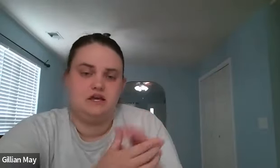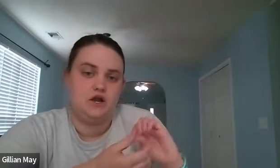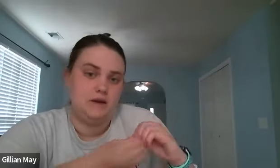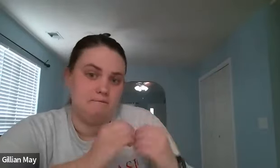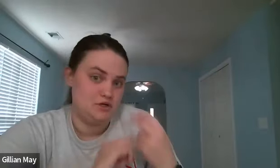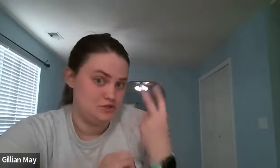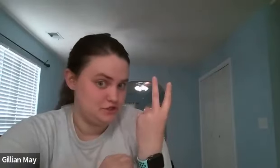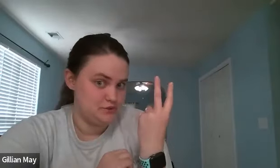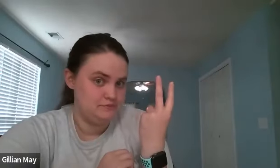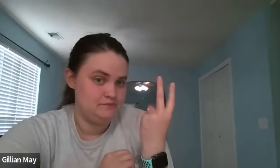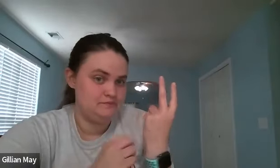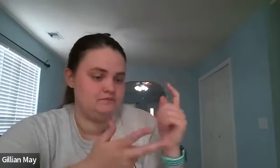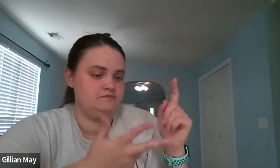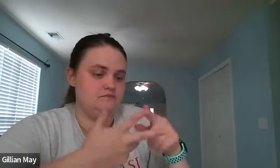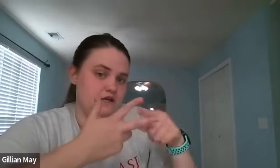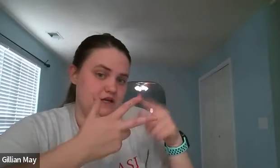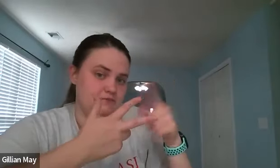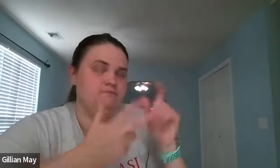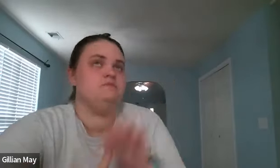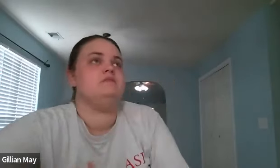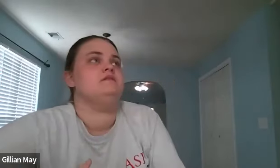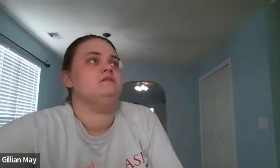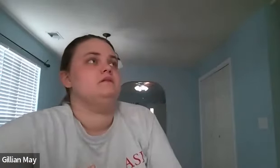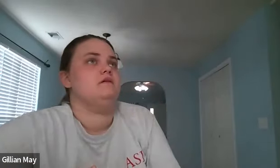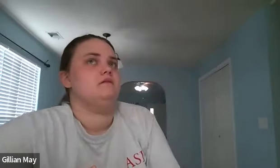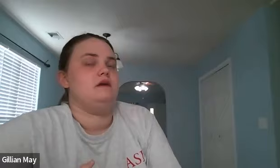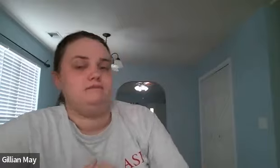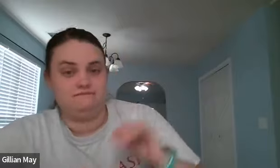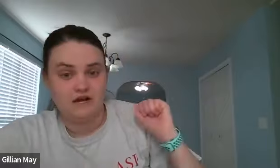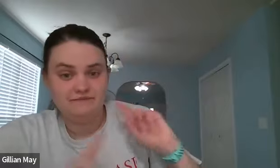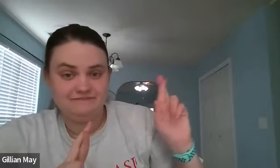our number 2 right here. All right, ready?